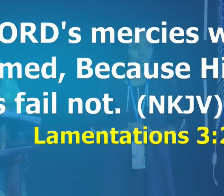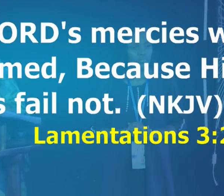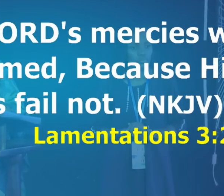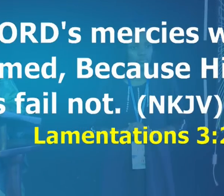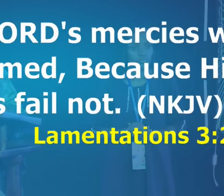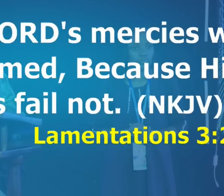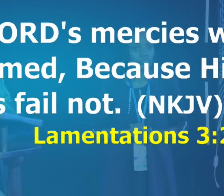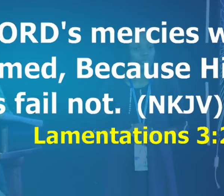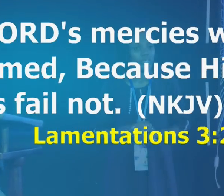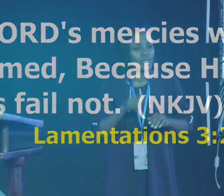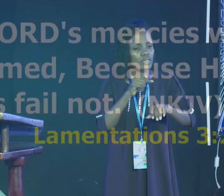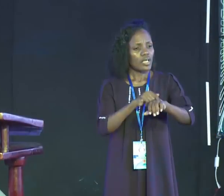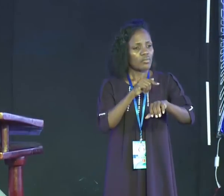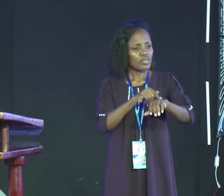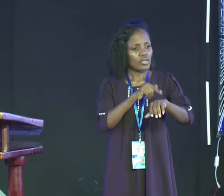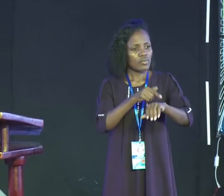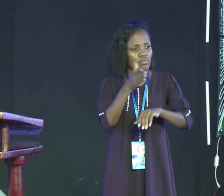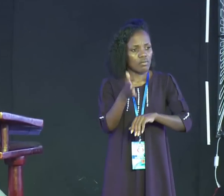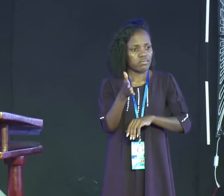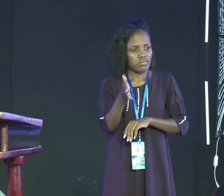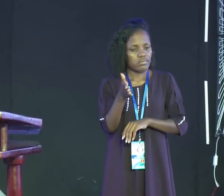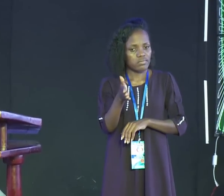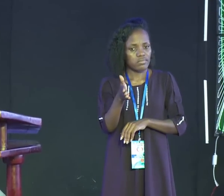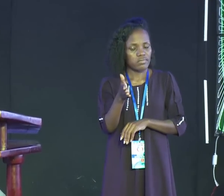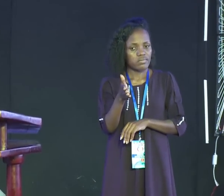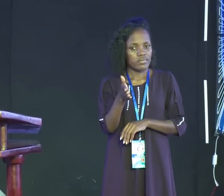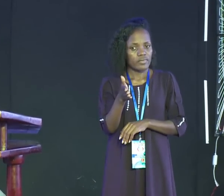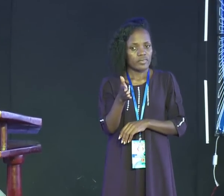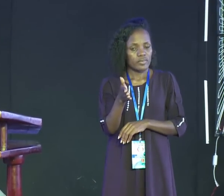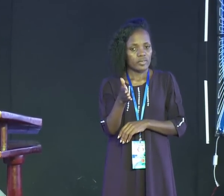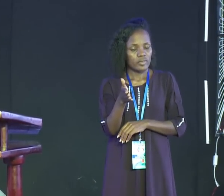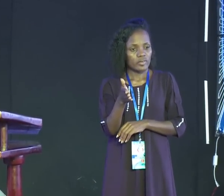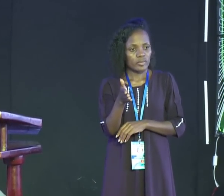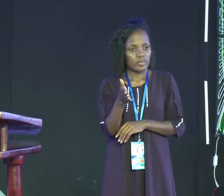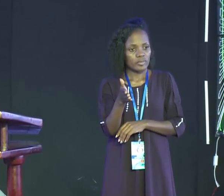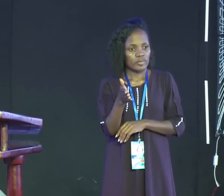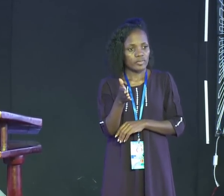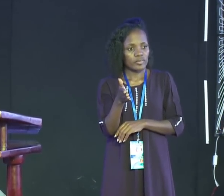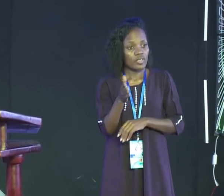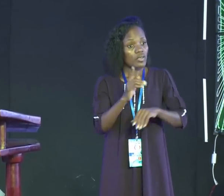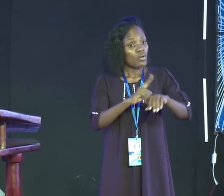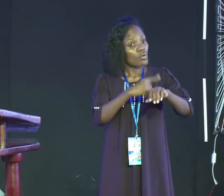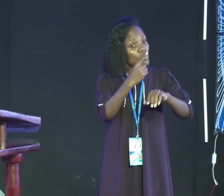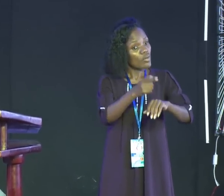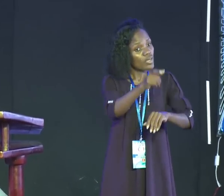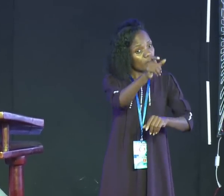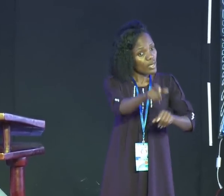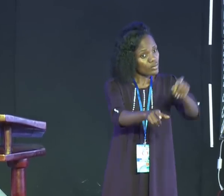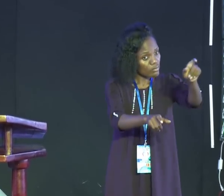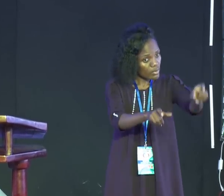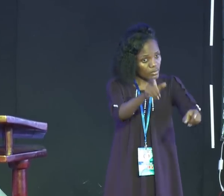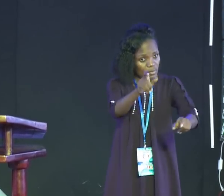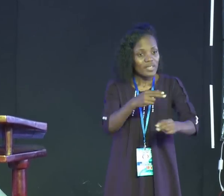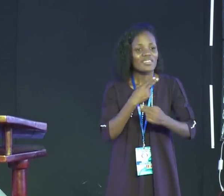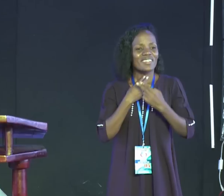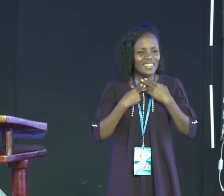Waliwo ekiseera. There is a time nga weetaaga ekisa ekipya